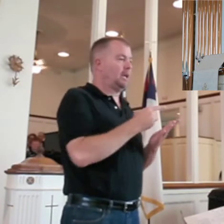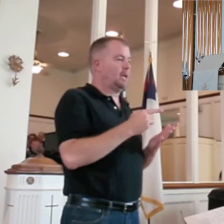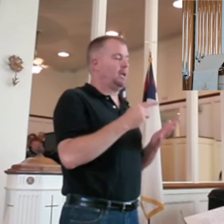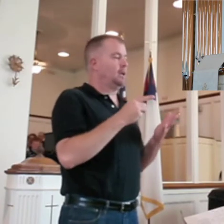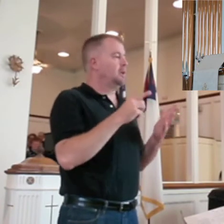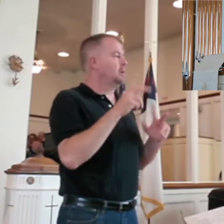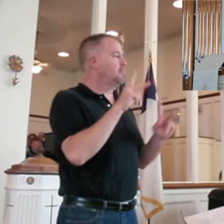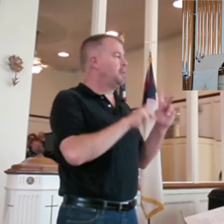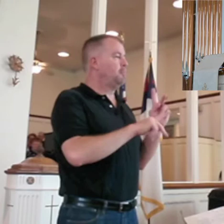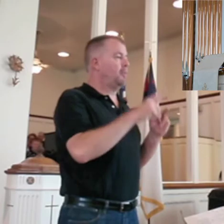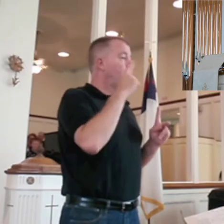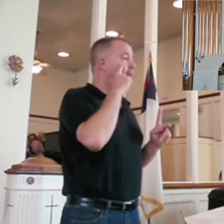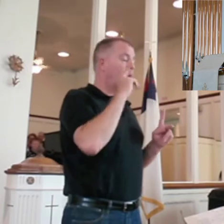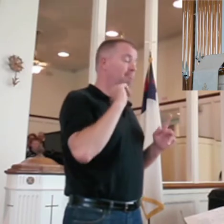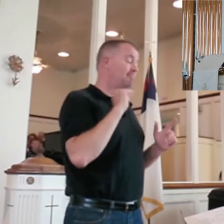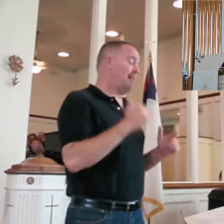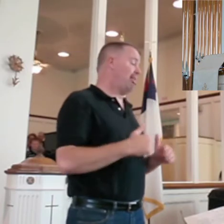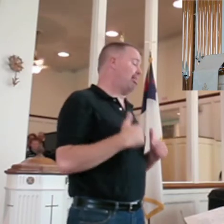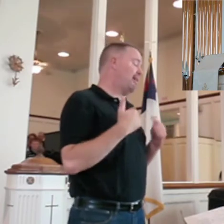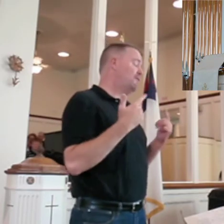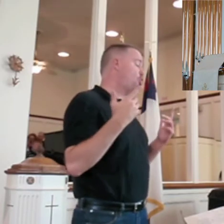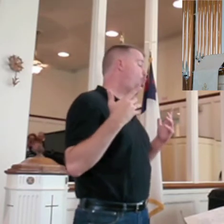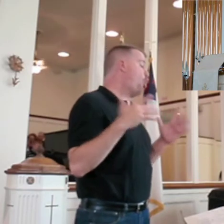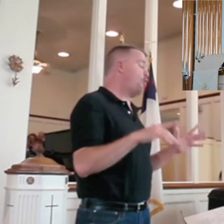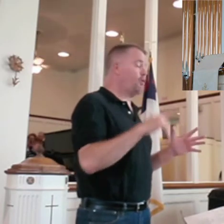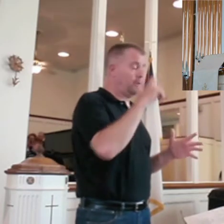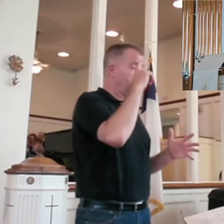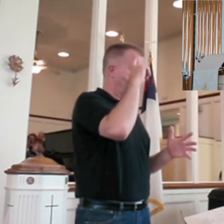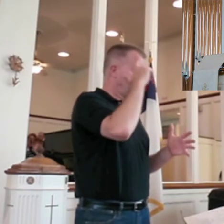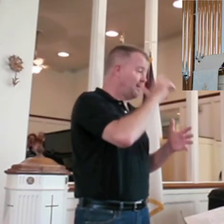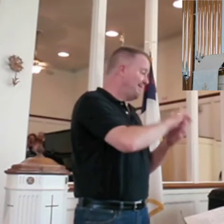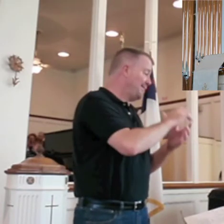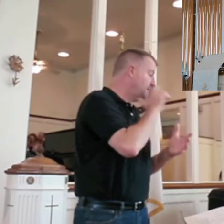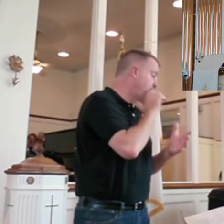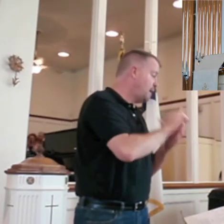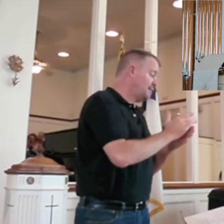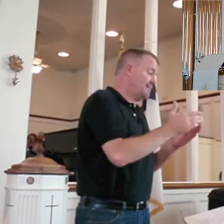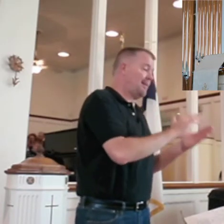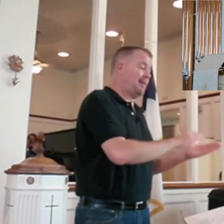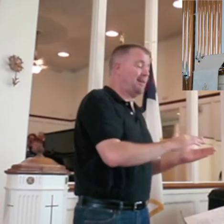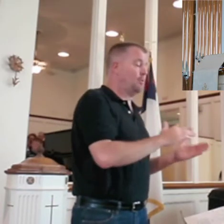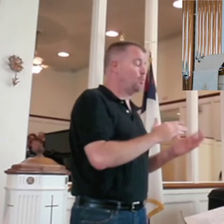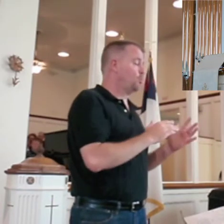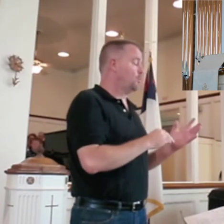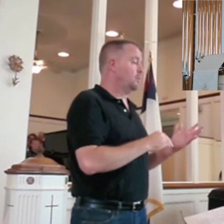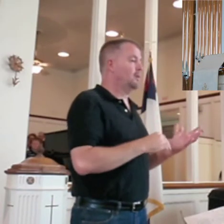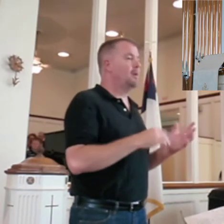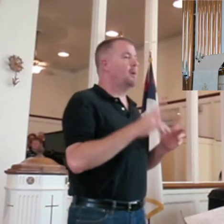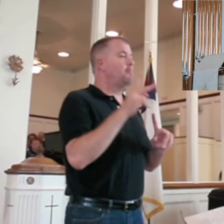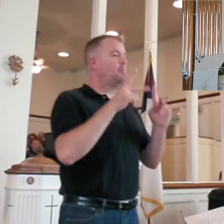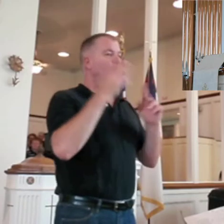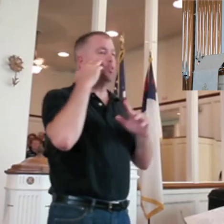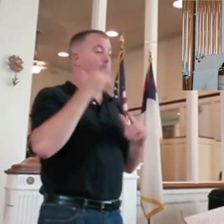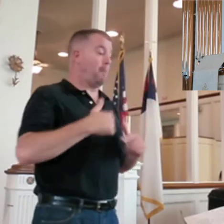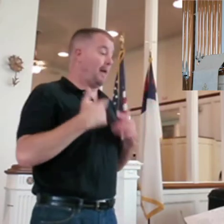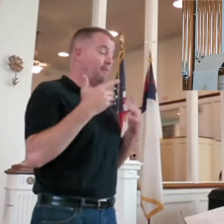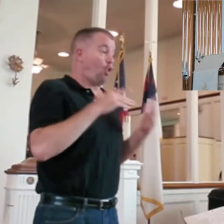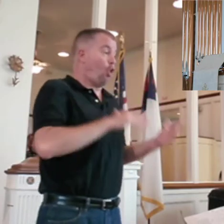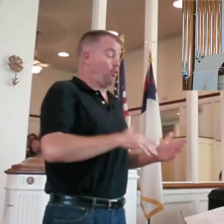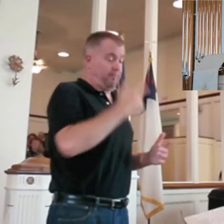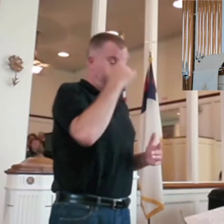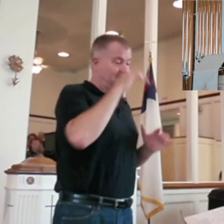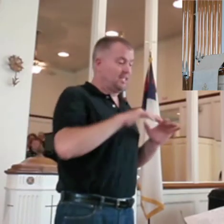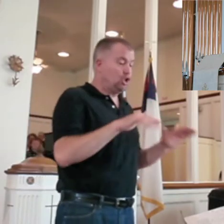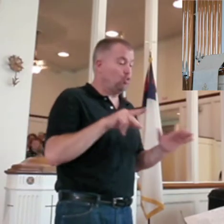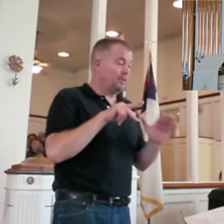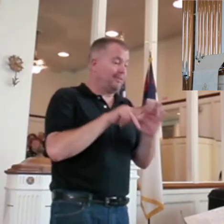undocumented, those among us who thought our lives had ended when our spouse died or left, those of us who knew our lives